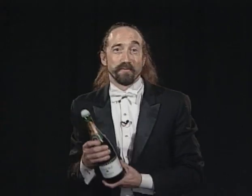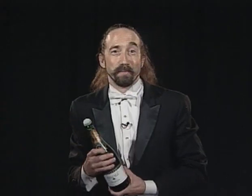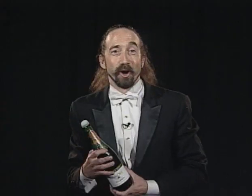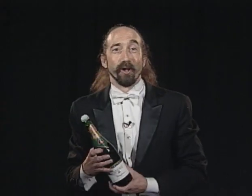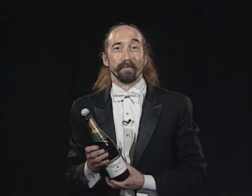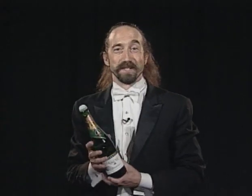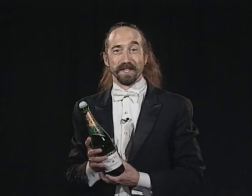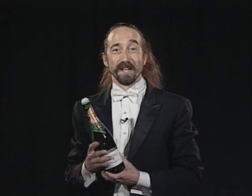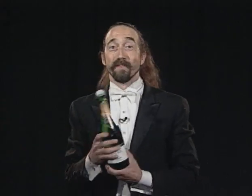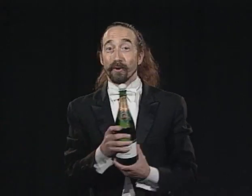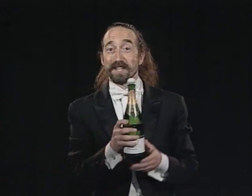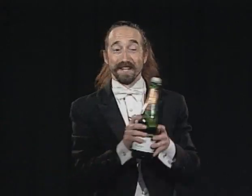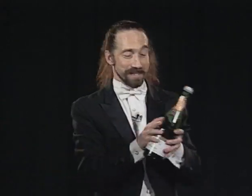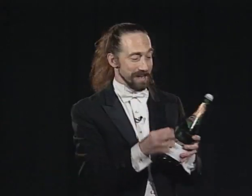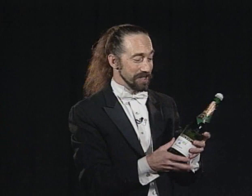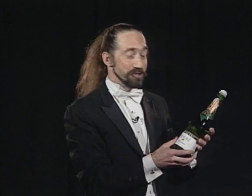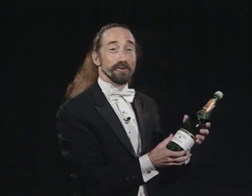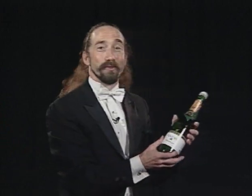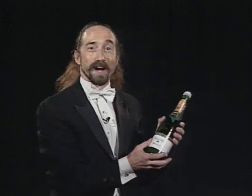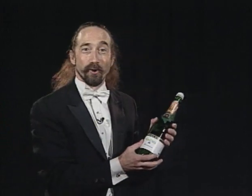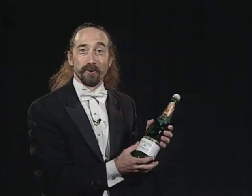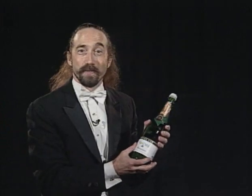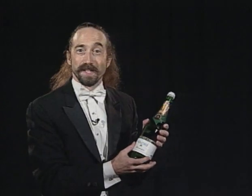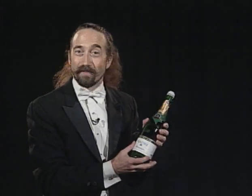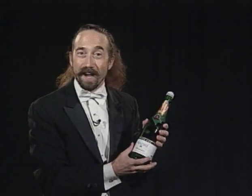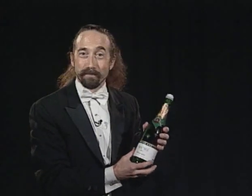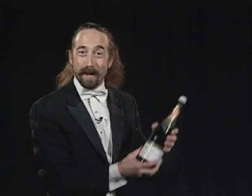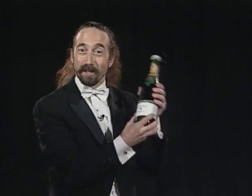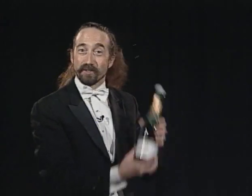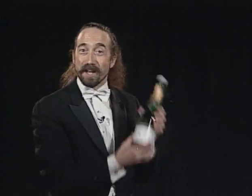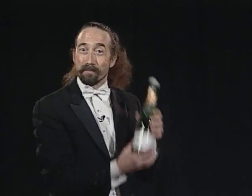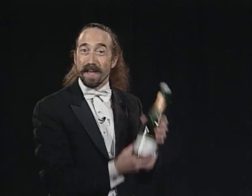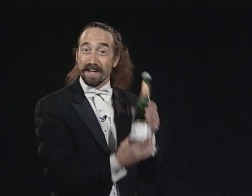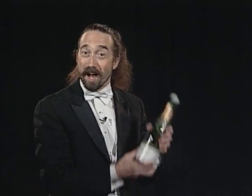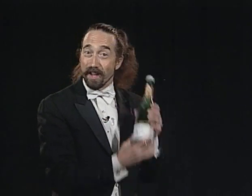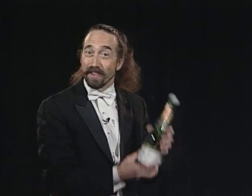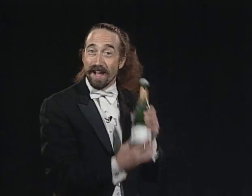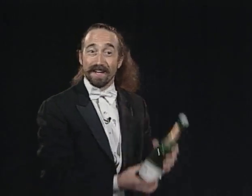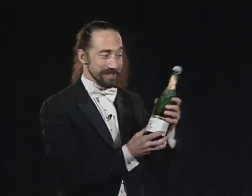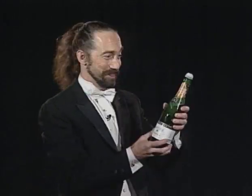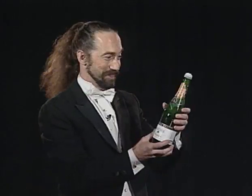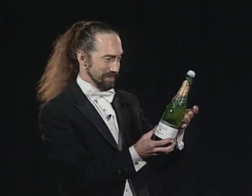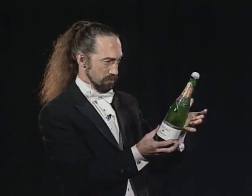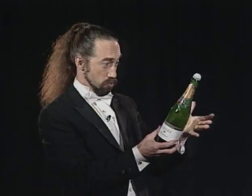to be all business. For instance, did you know that I ordered this fine bottle of champagne online?